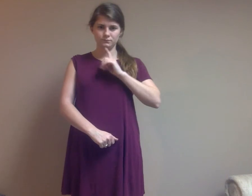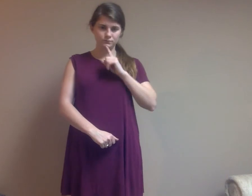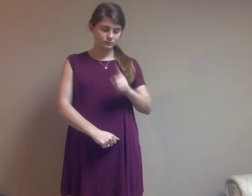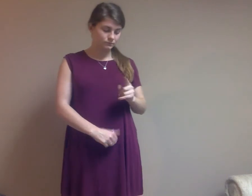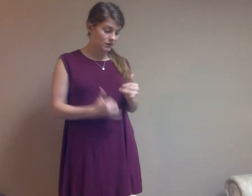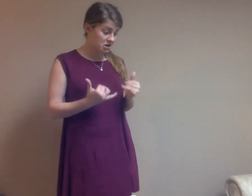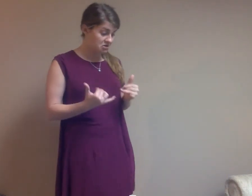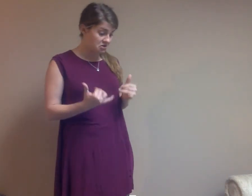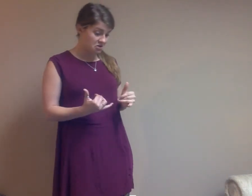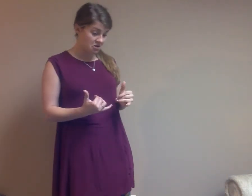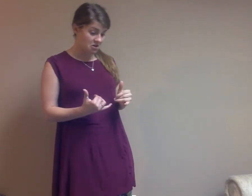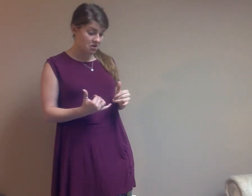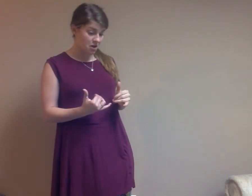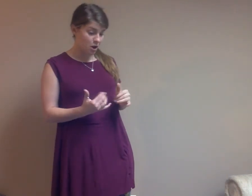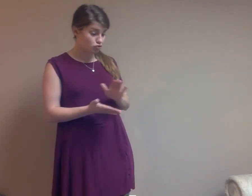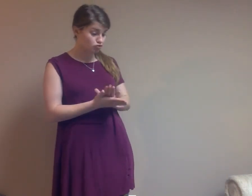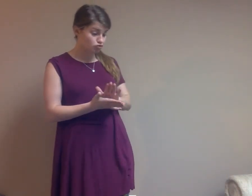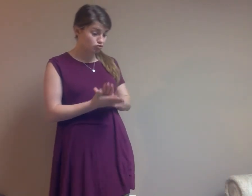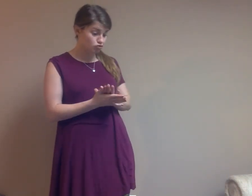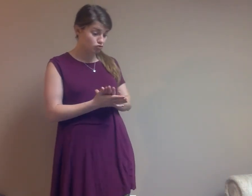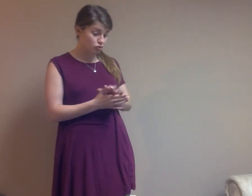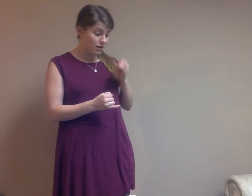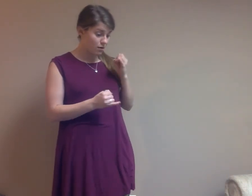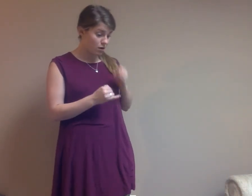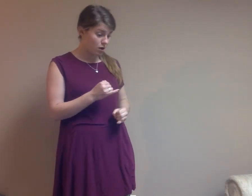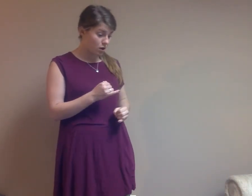excited, and it's fun. We will always miss our mum.